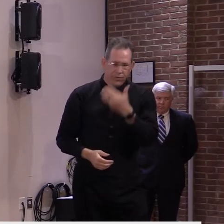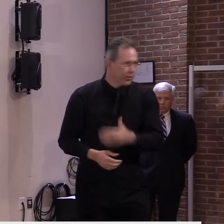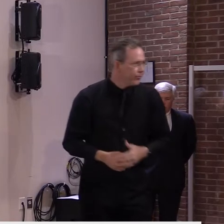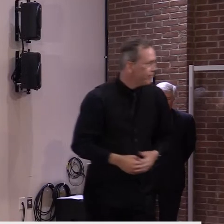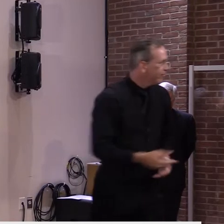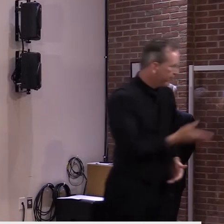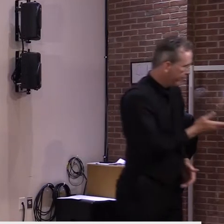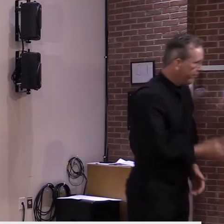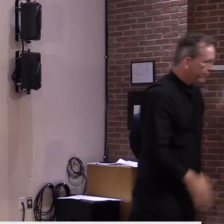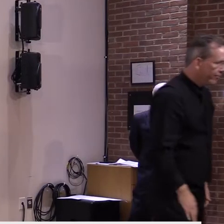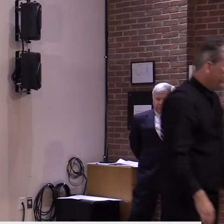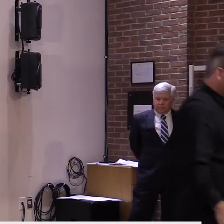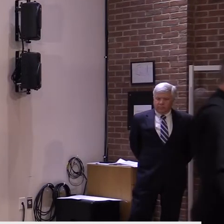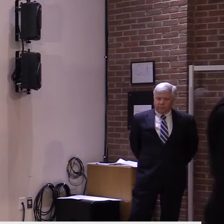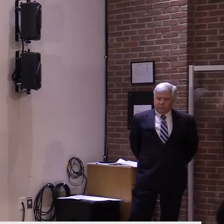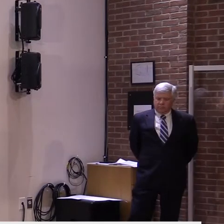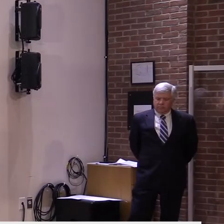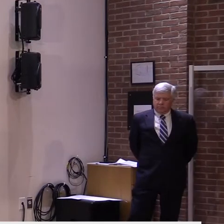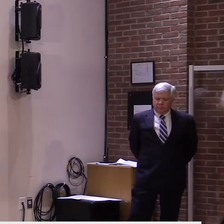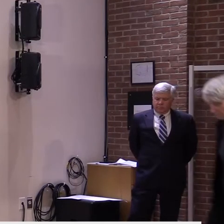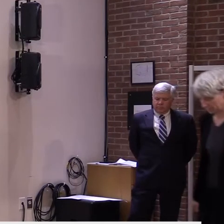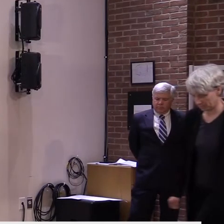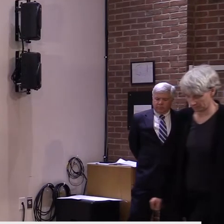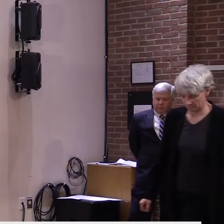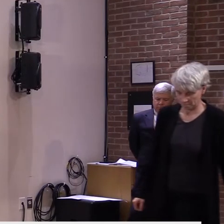Tanko, VT Digger.